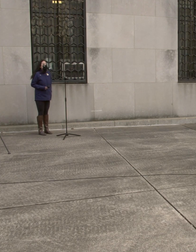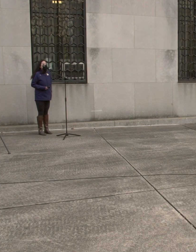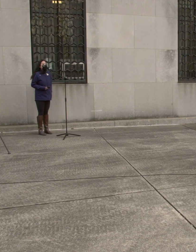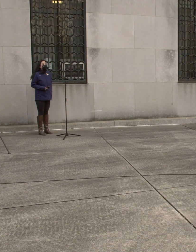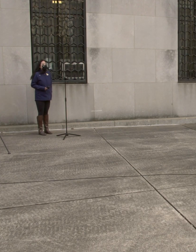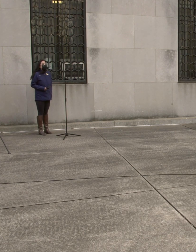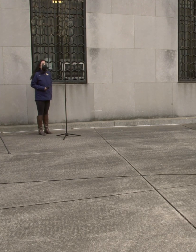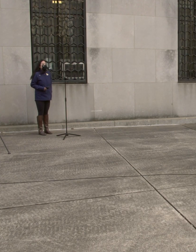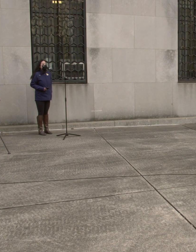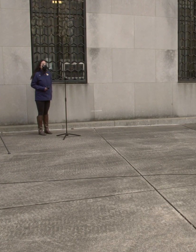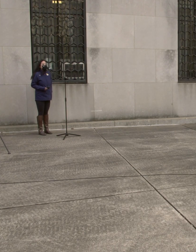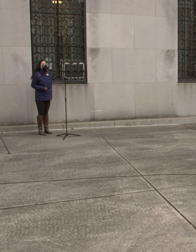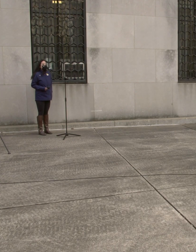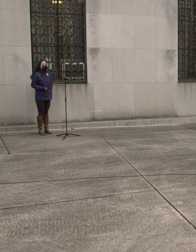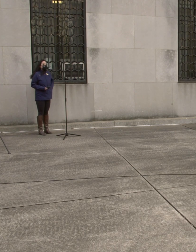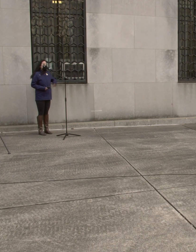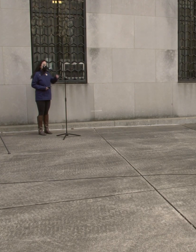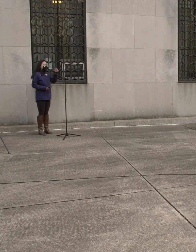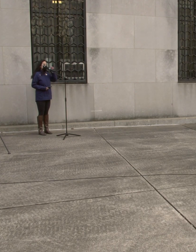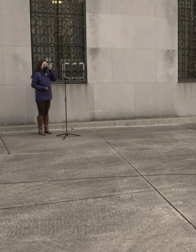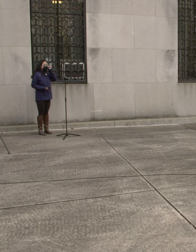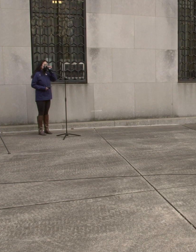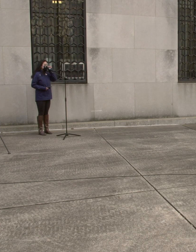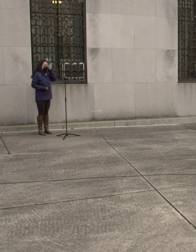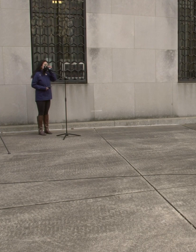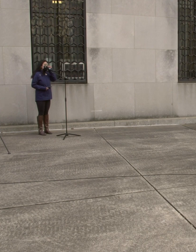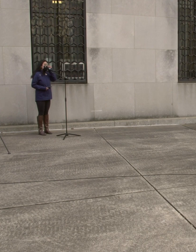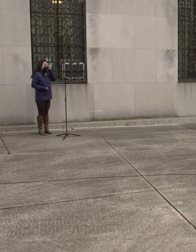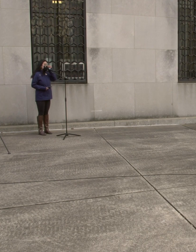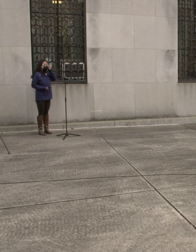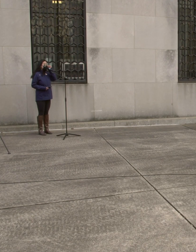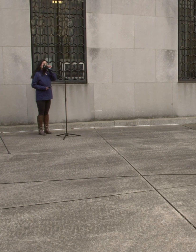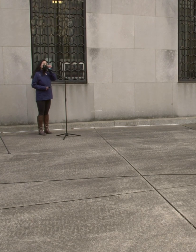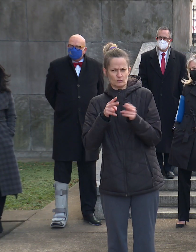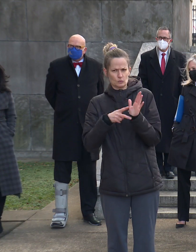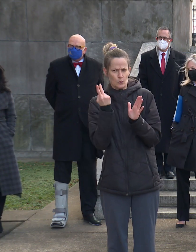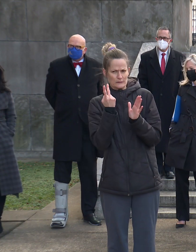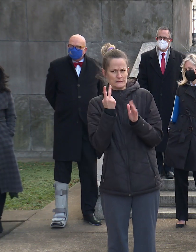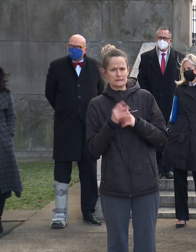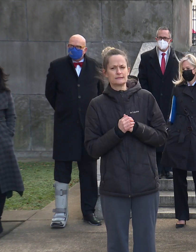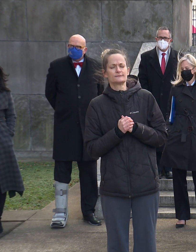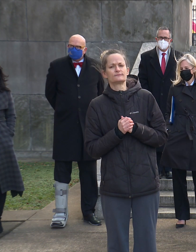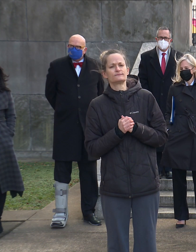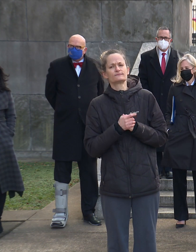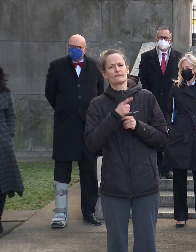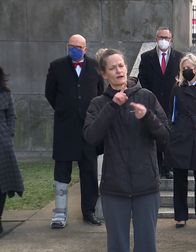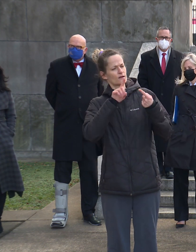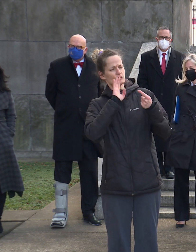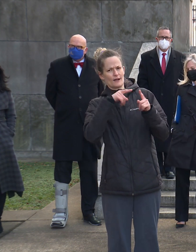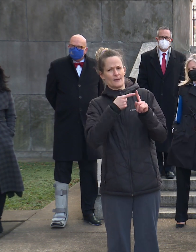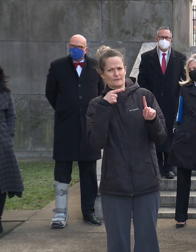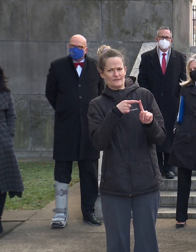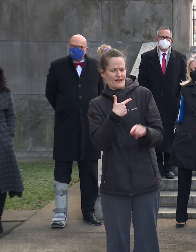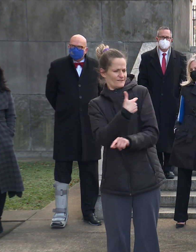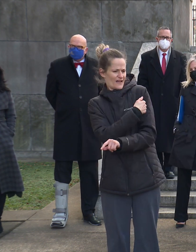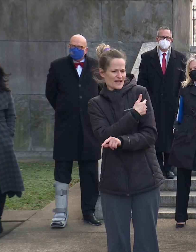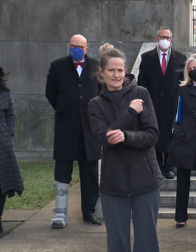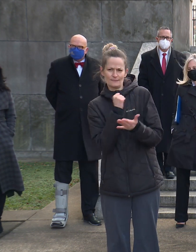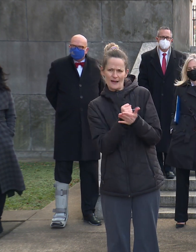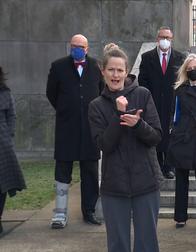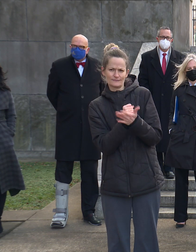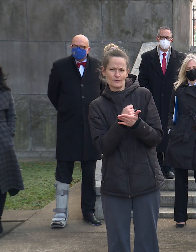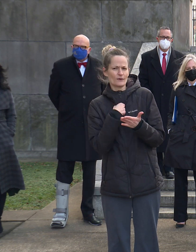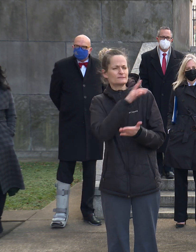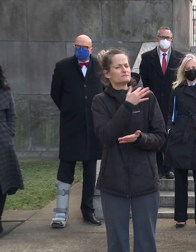Hi, Mayor. Twice now you've mentioned the possibility of bringing in the vaccine passport. I was just curious what that looks like for you and how soon we can expect